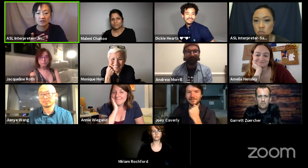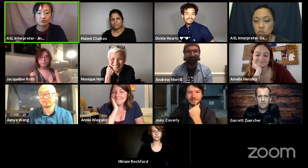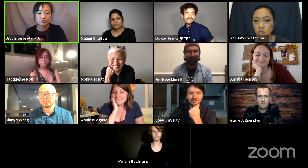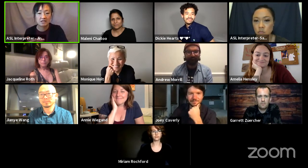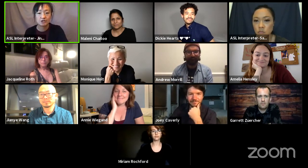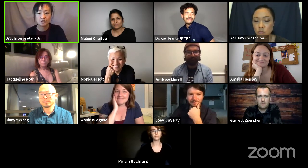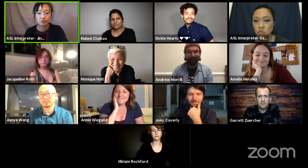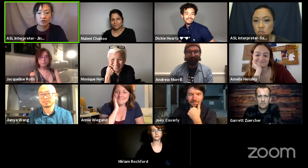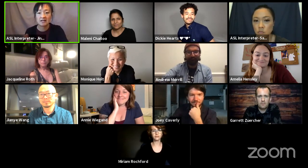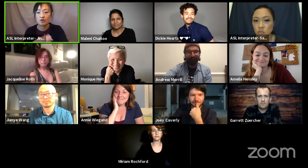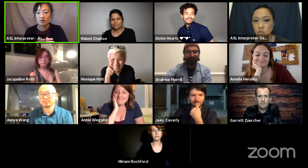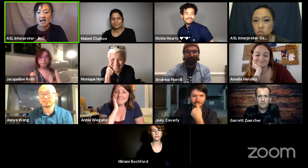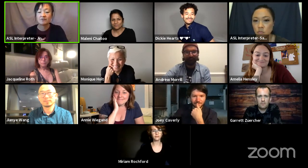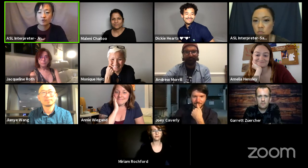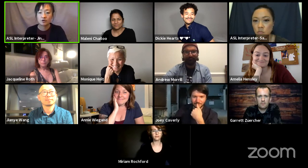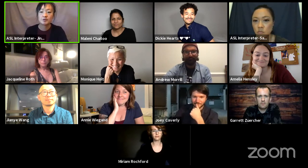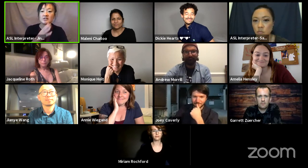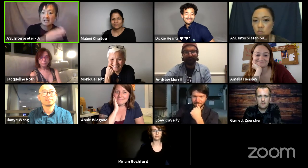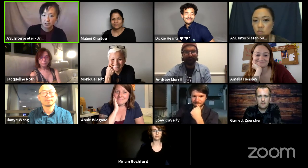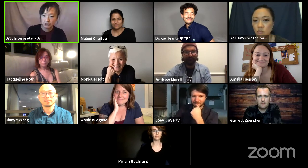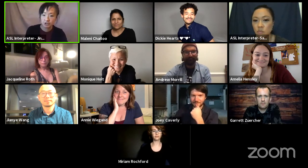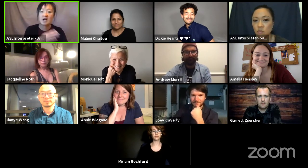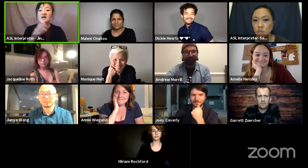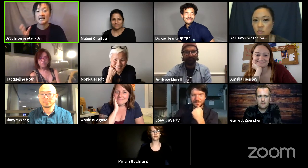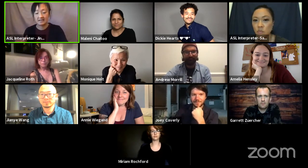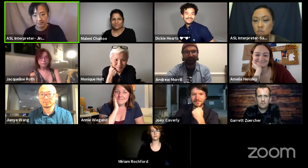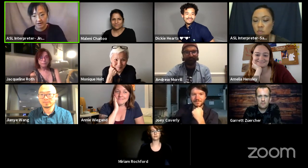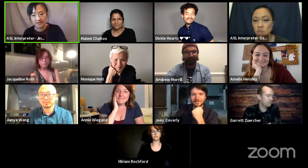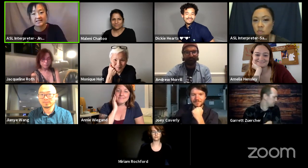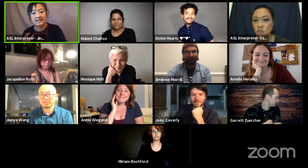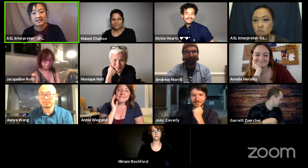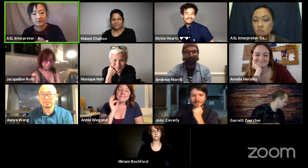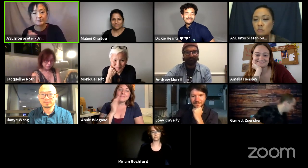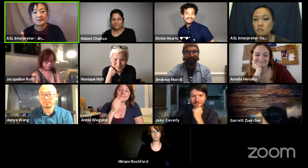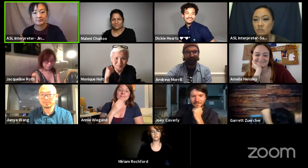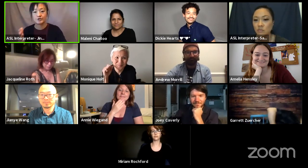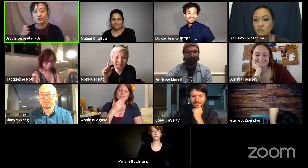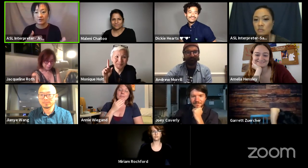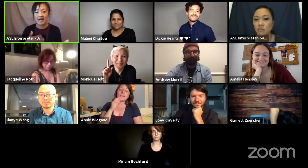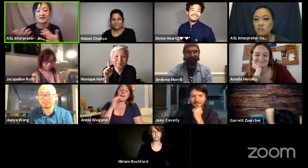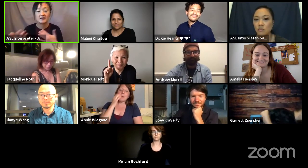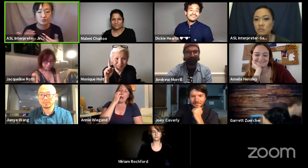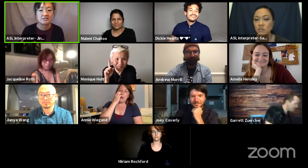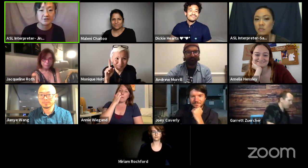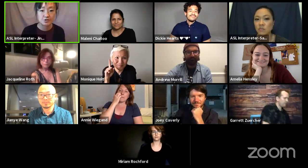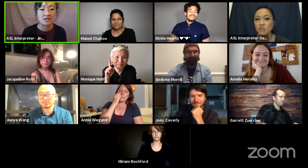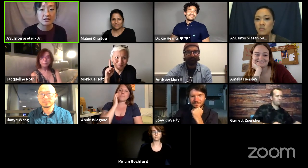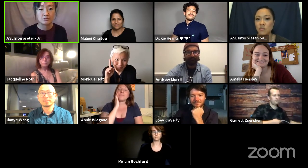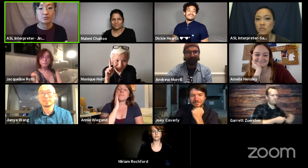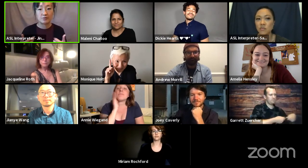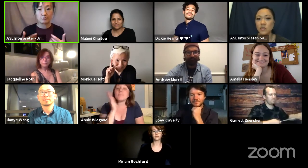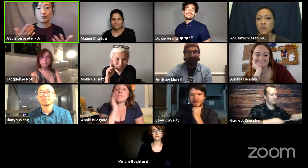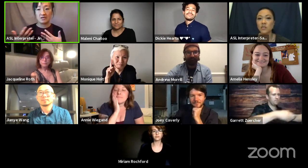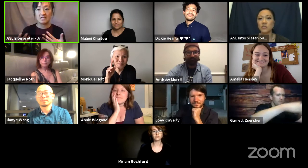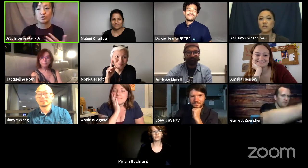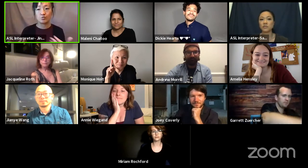those transitions would look like, going back and forth between the English gloss and the American Sign Language, and being able to show that to us visually was what we needed to work